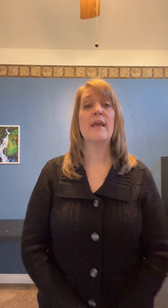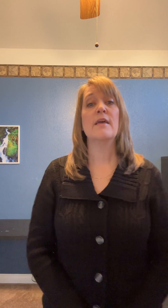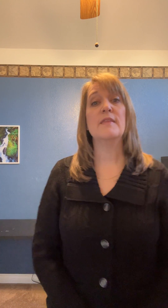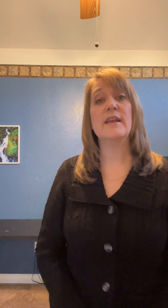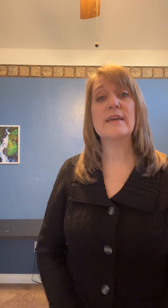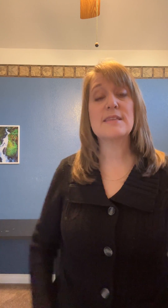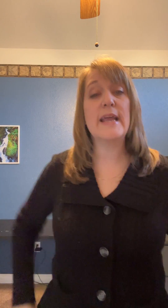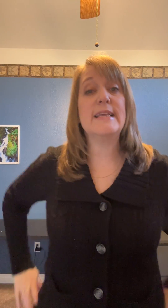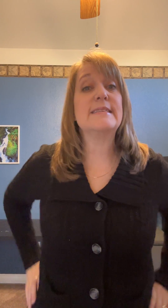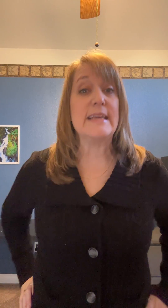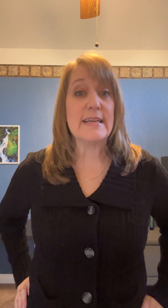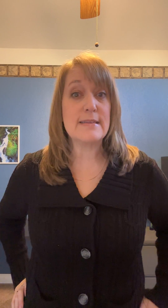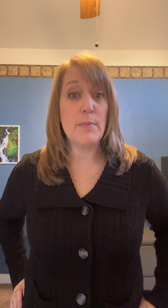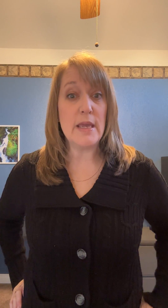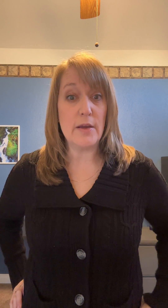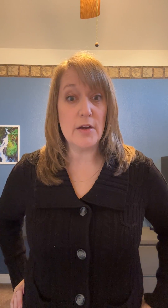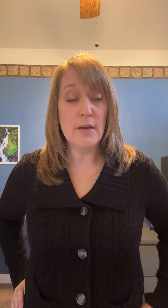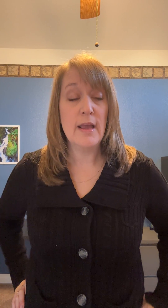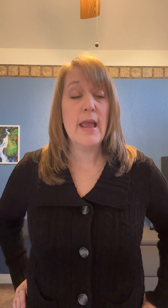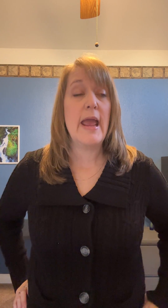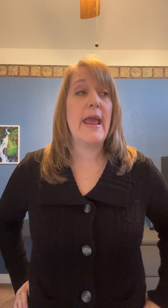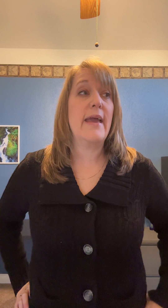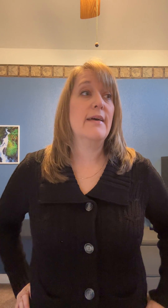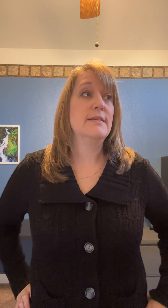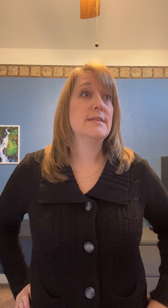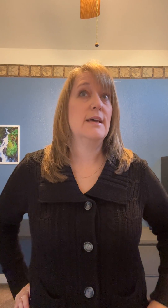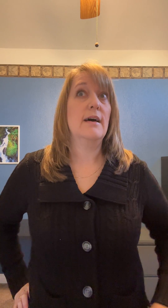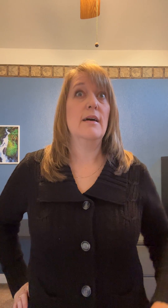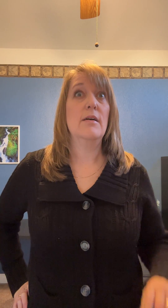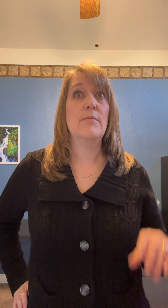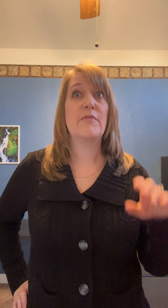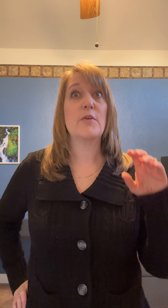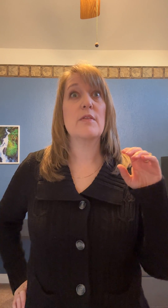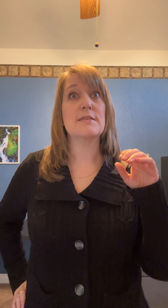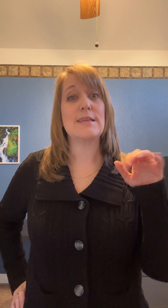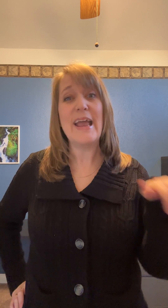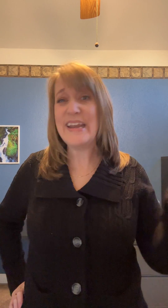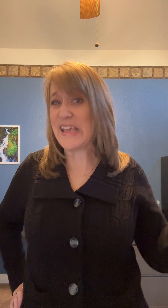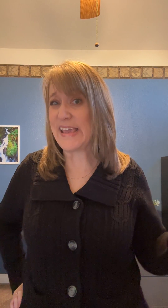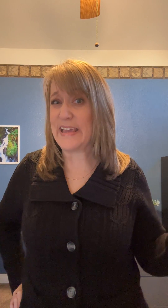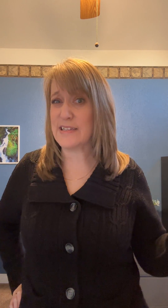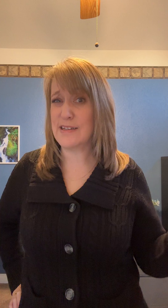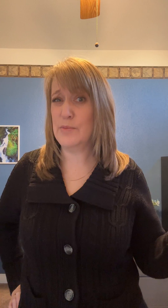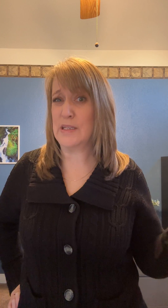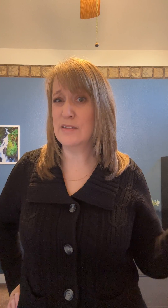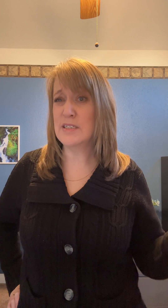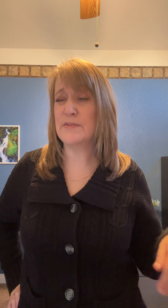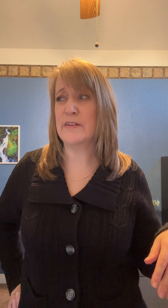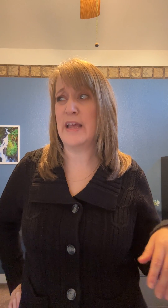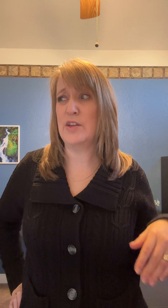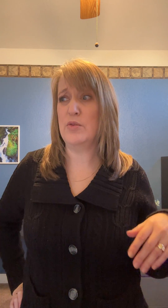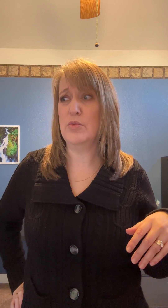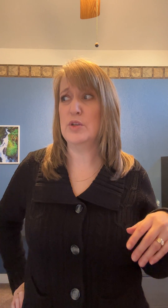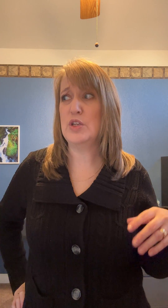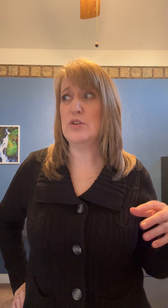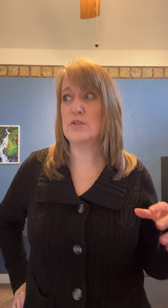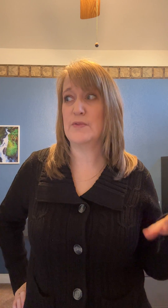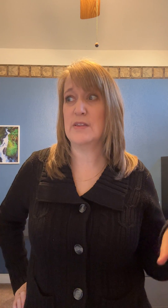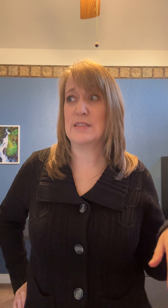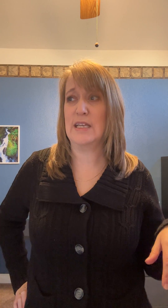The next line is he has sent me here. And for the sign he, it's going to be a little different than you would use for the sign like